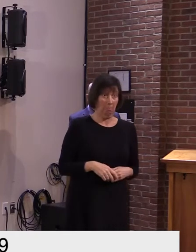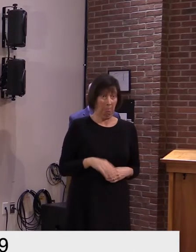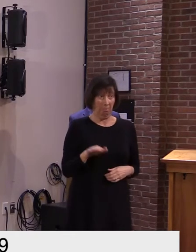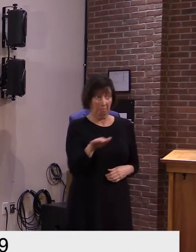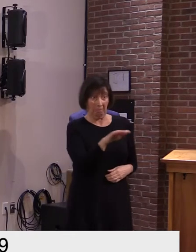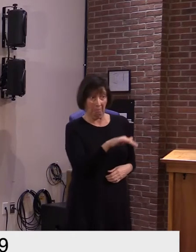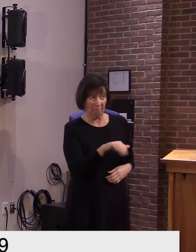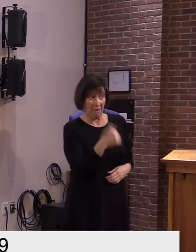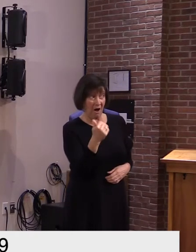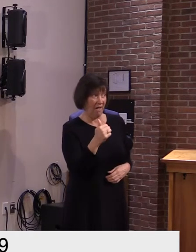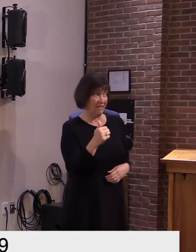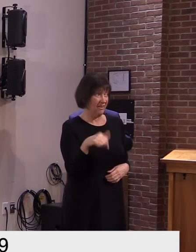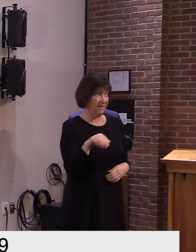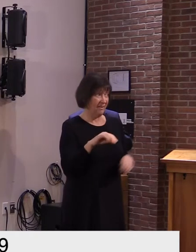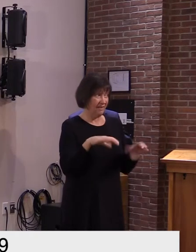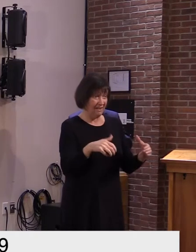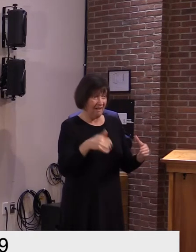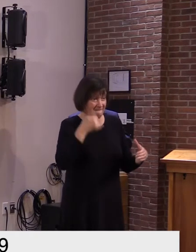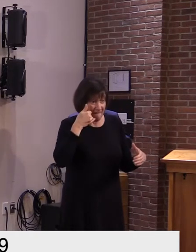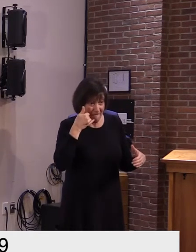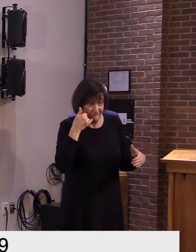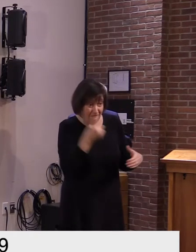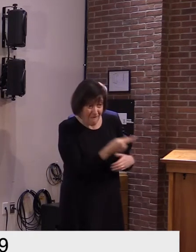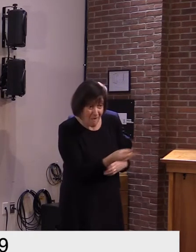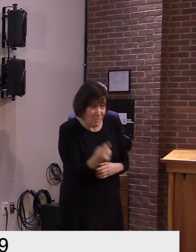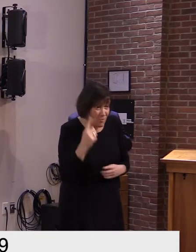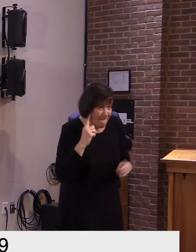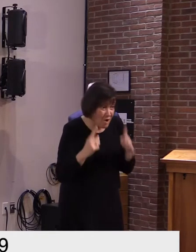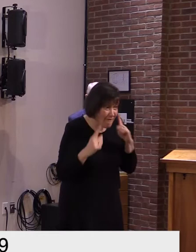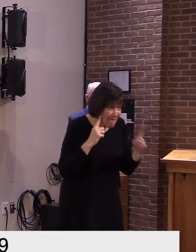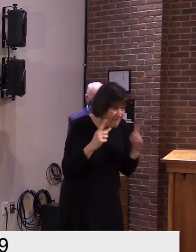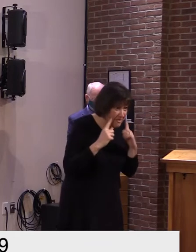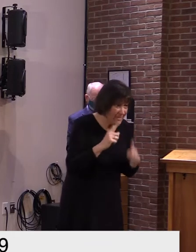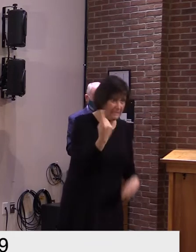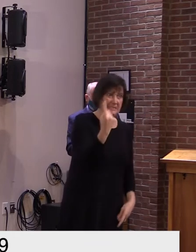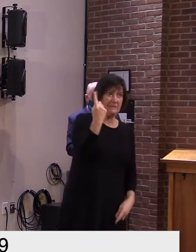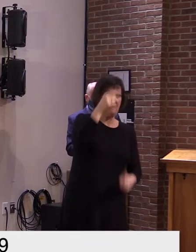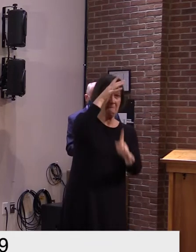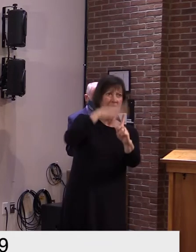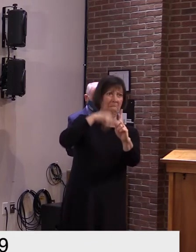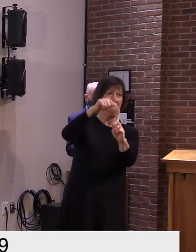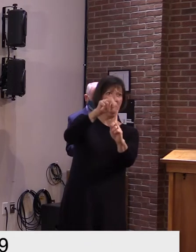Sherling, either anybody heard of someone from? Yes.